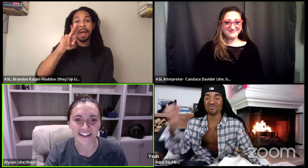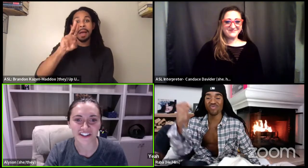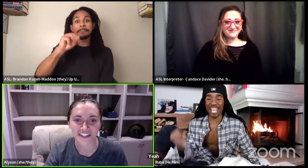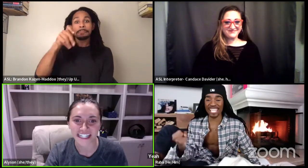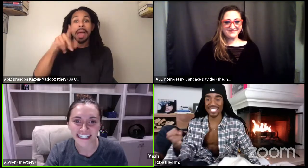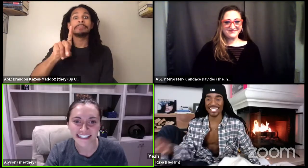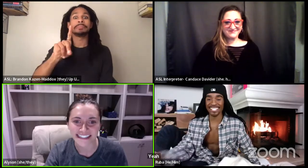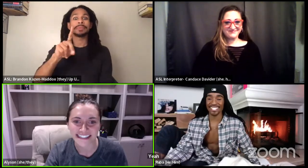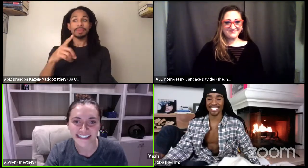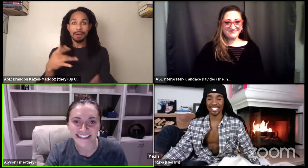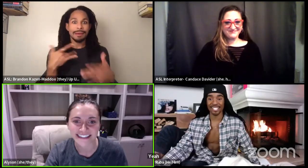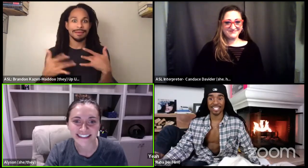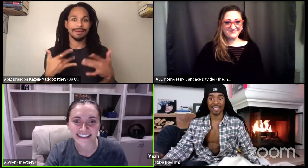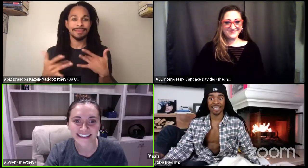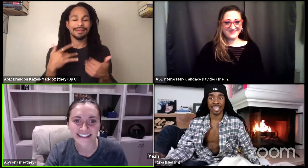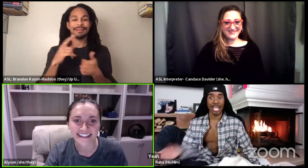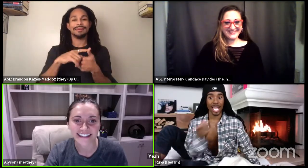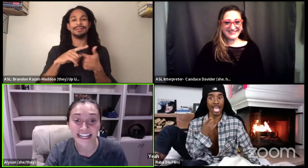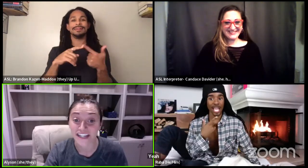excited, curious,